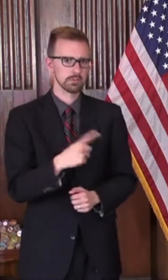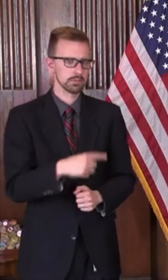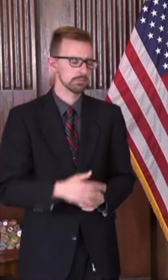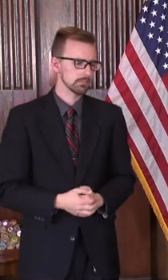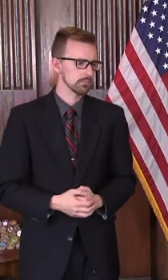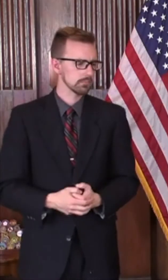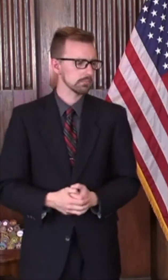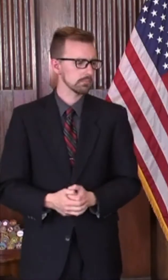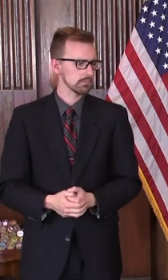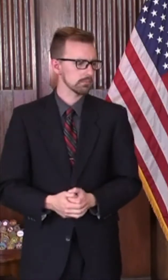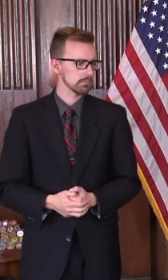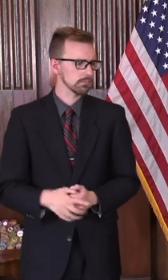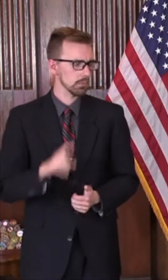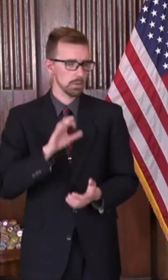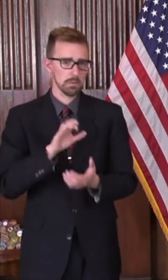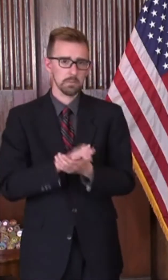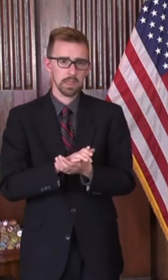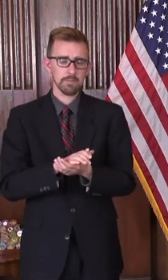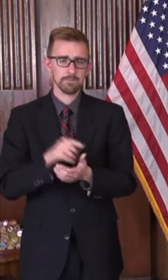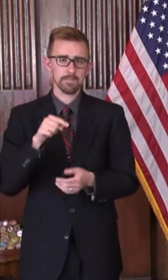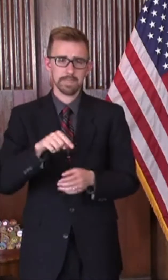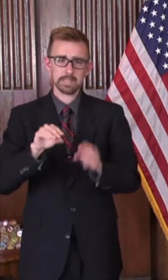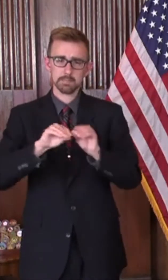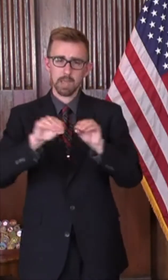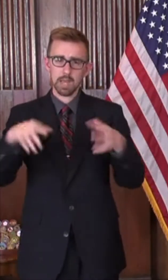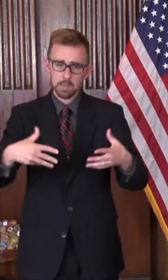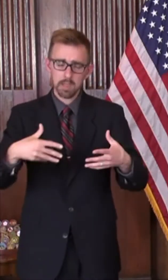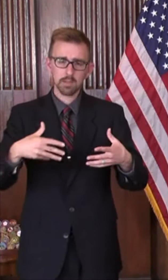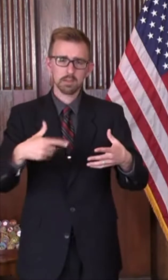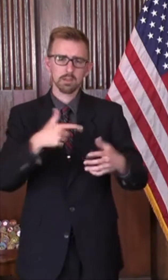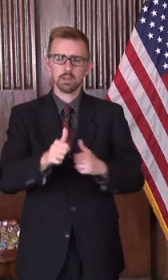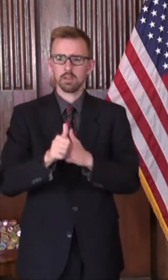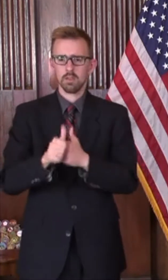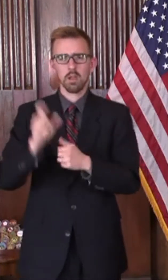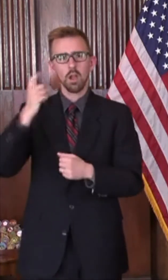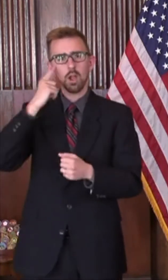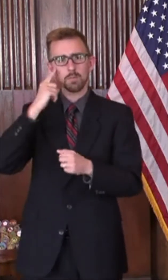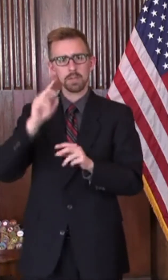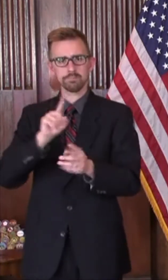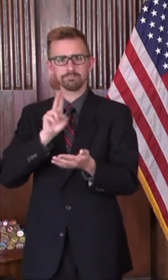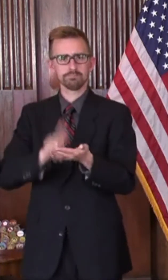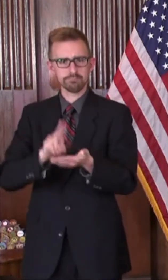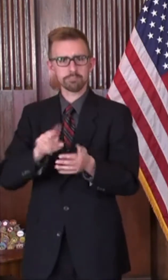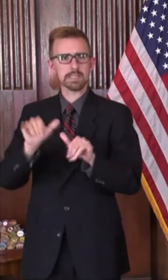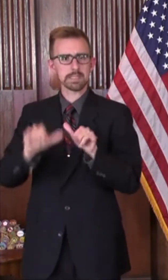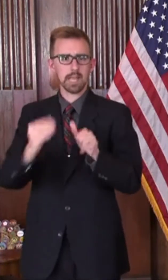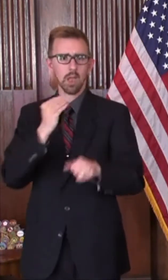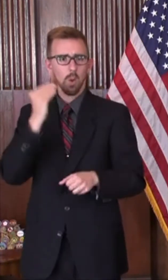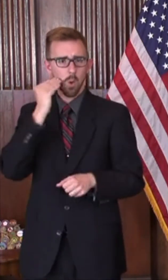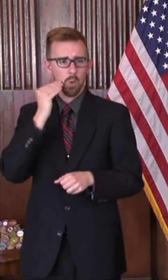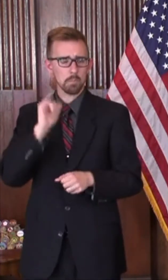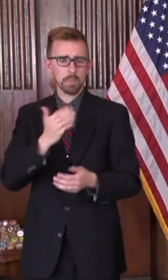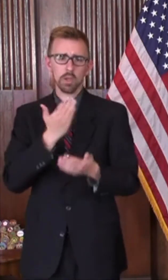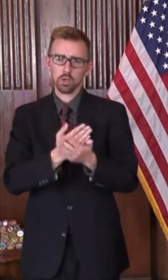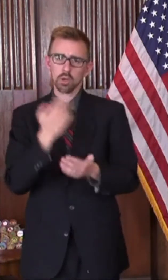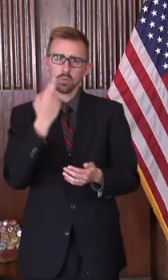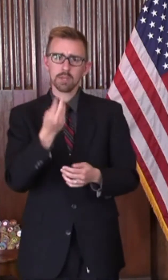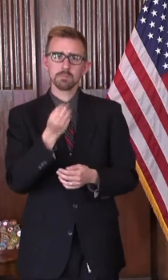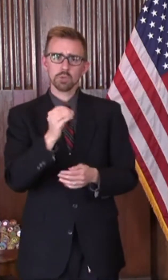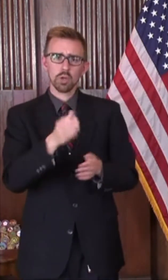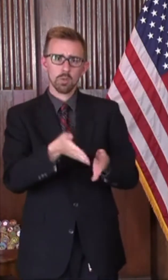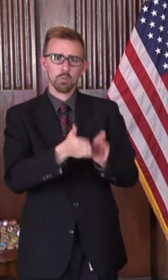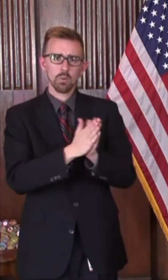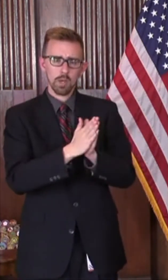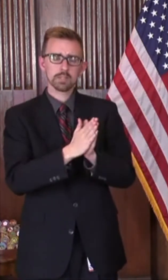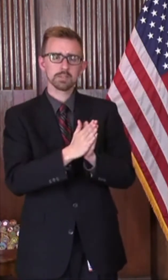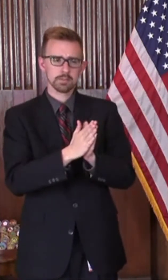Governor Parson, do you believe the COVID-19 pandemic or abiding by a government-issued stay-at-home order is a valid excuse for Missourians to request